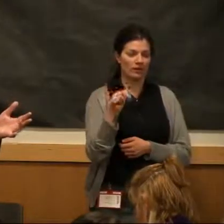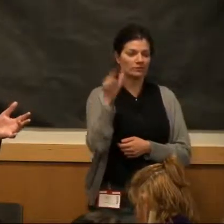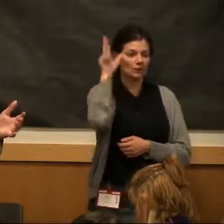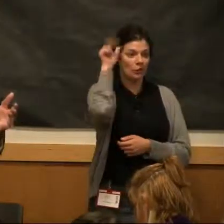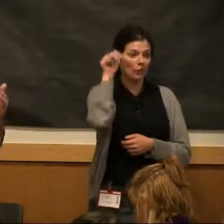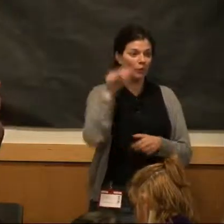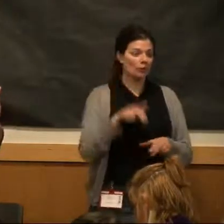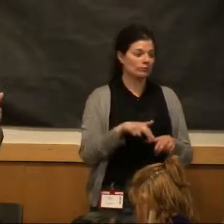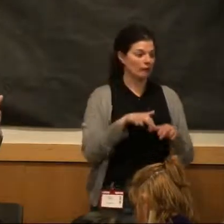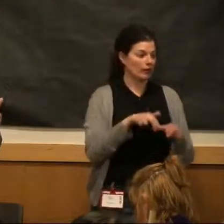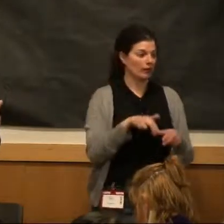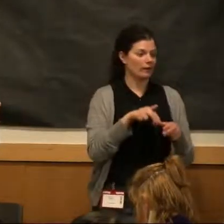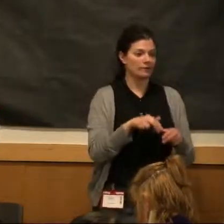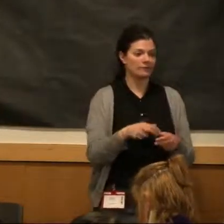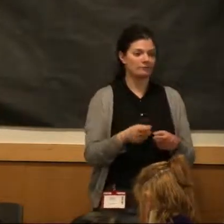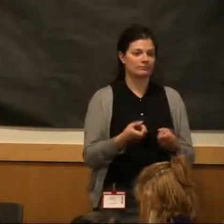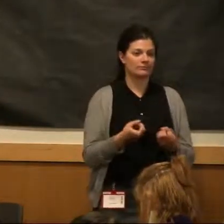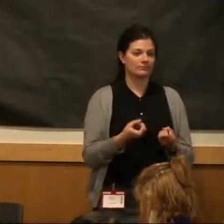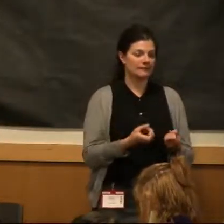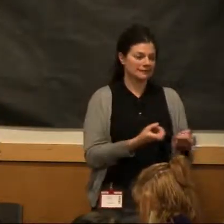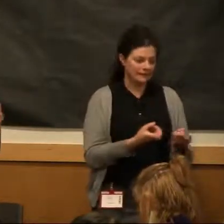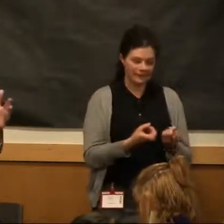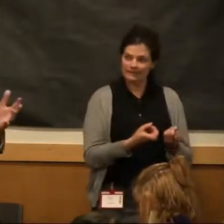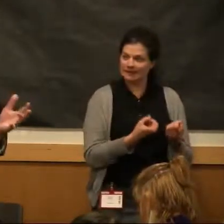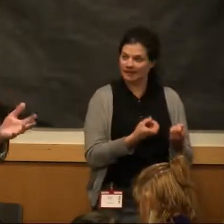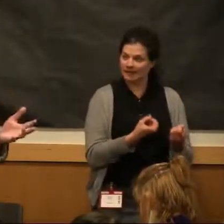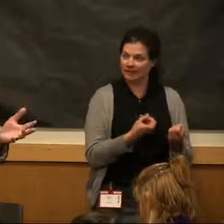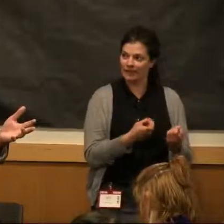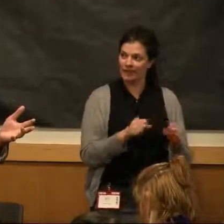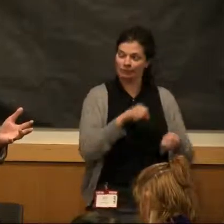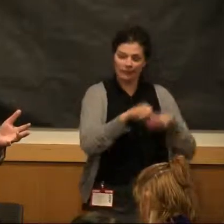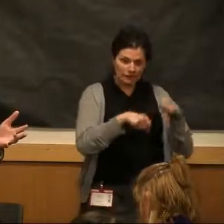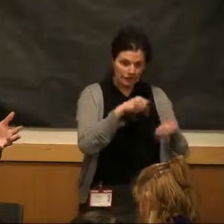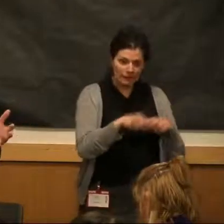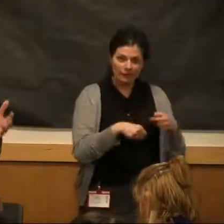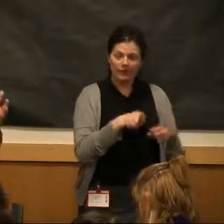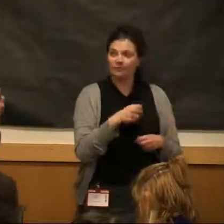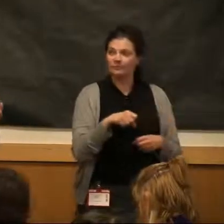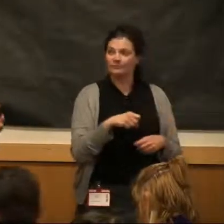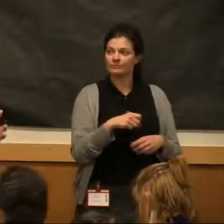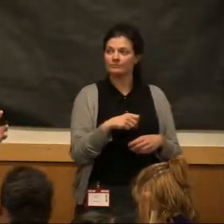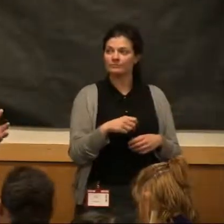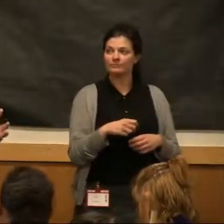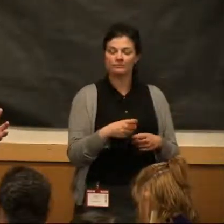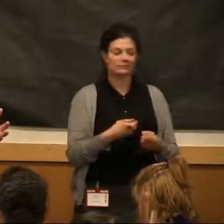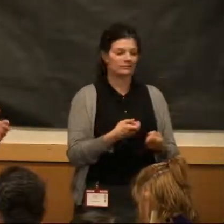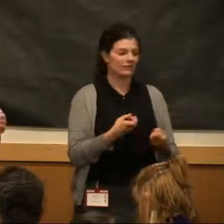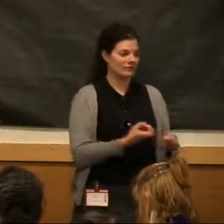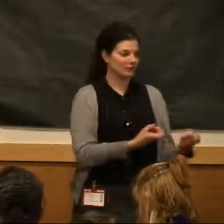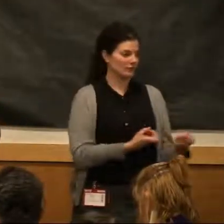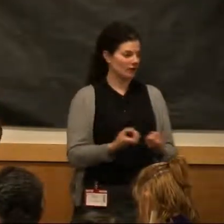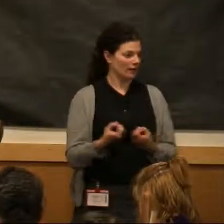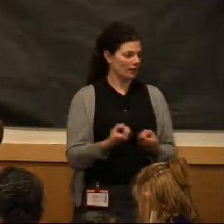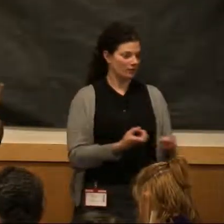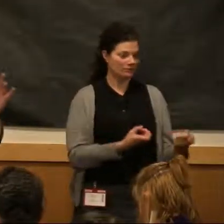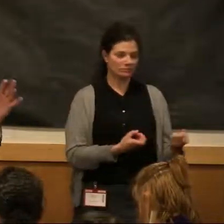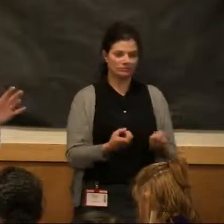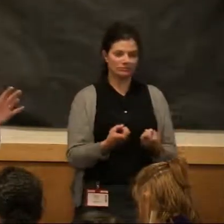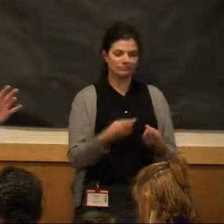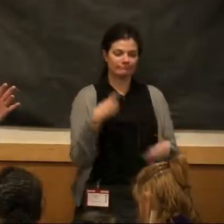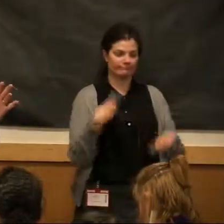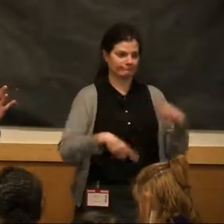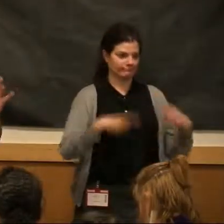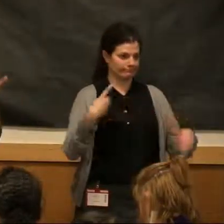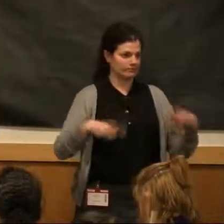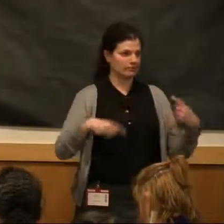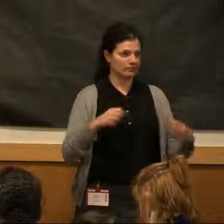and equestrian. We have a skiing club. We have a bicycling club. We have a figure skating club. So there are a variety of